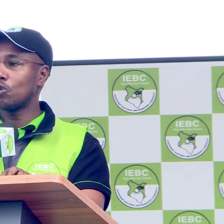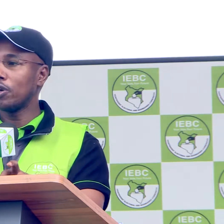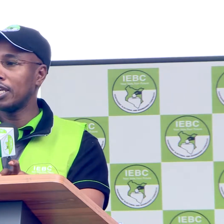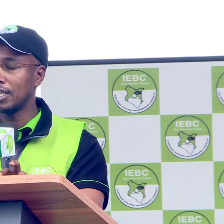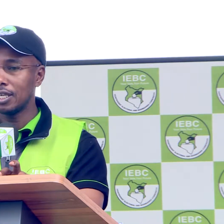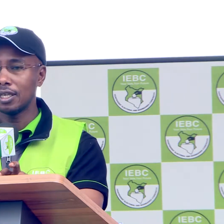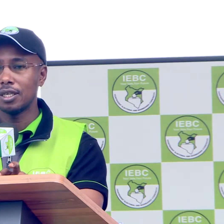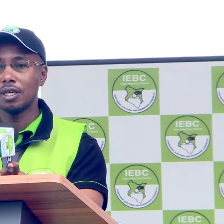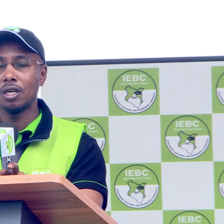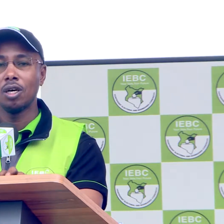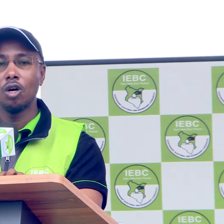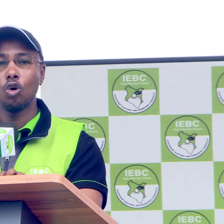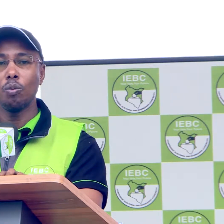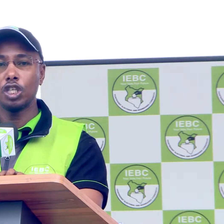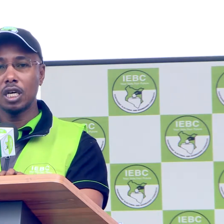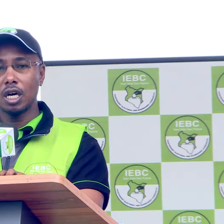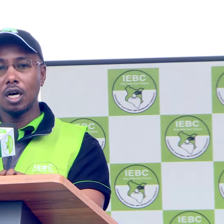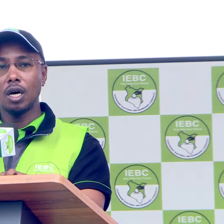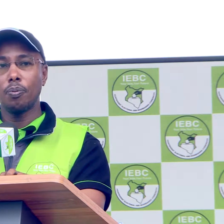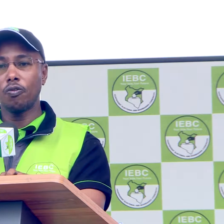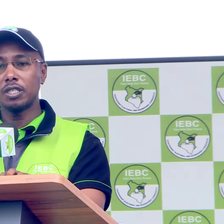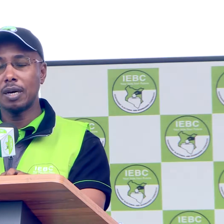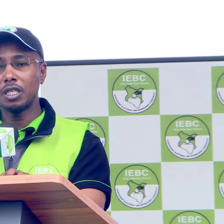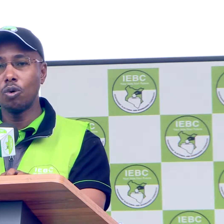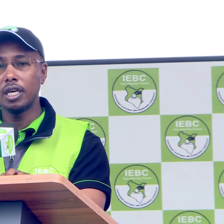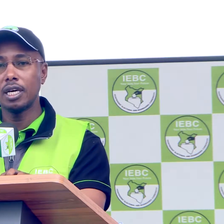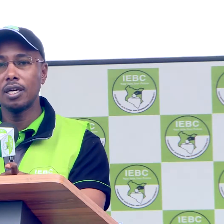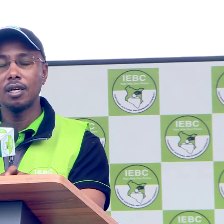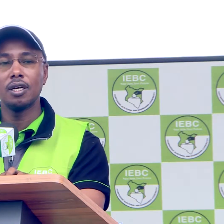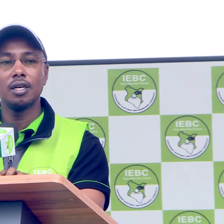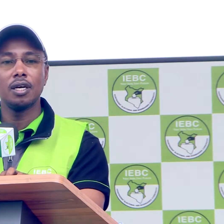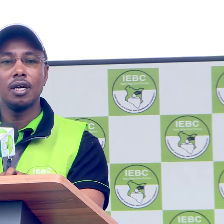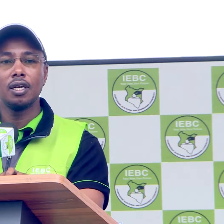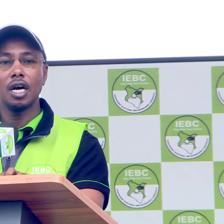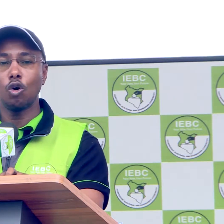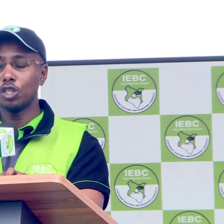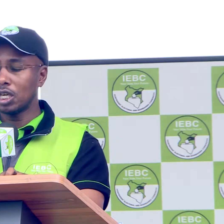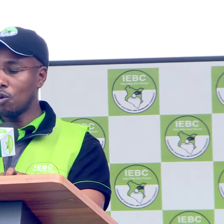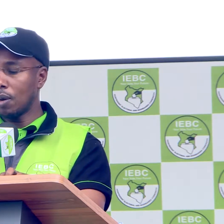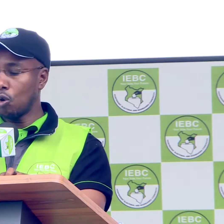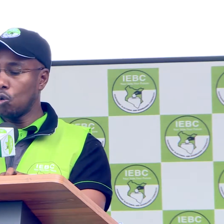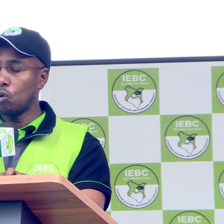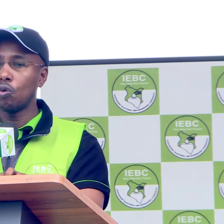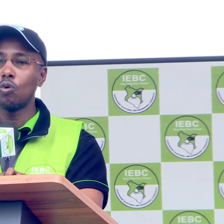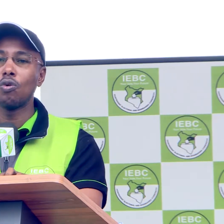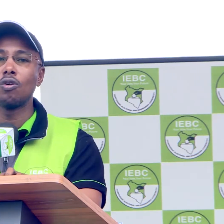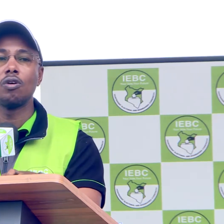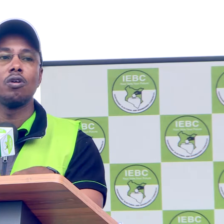makommissioners wetu wawili, Commissioner Professor Abdi Gulie na Commissioner Boya